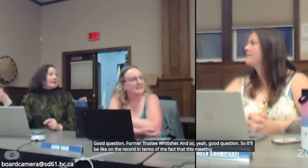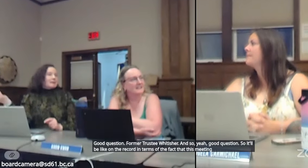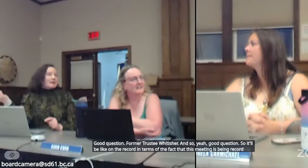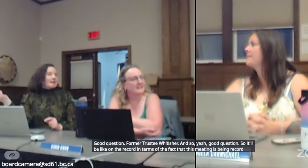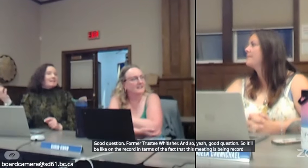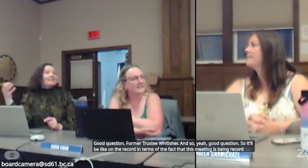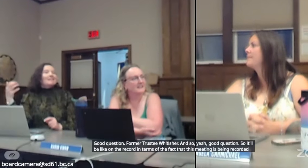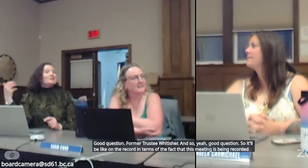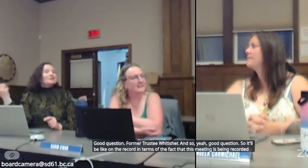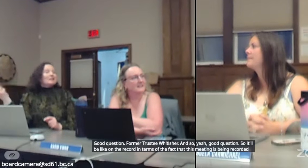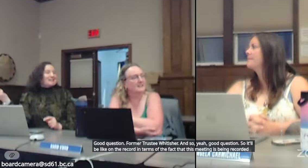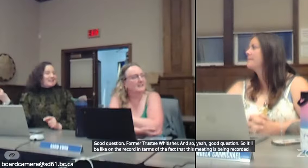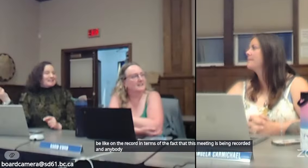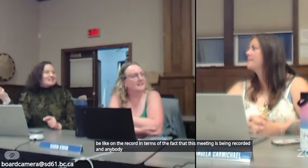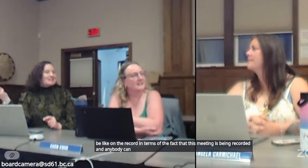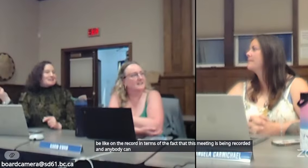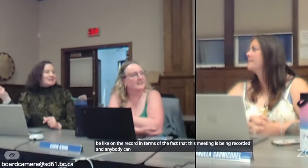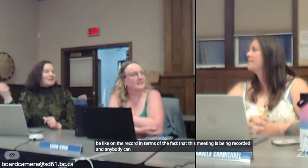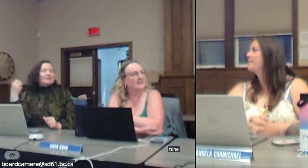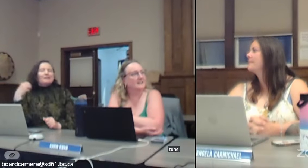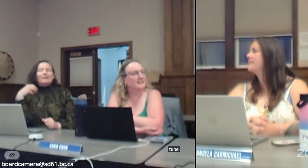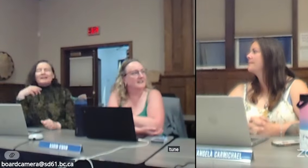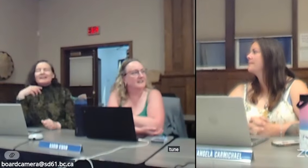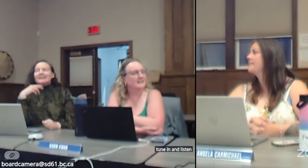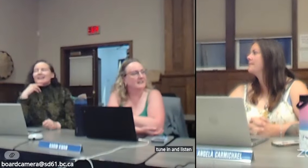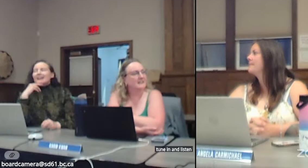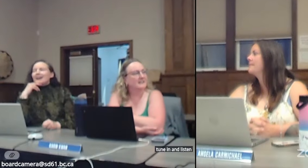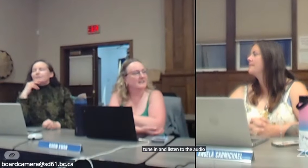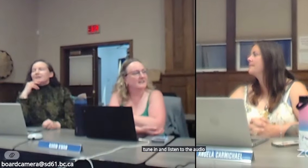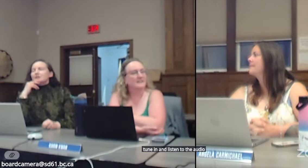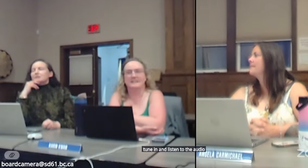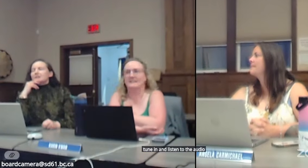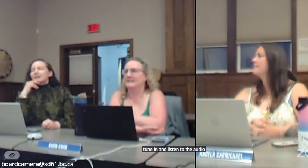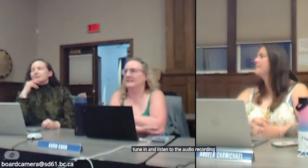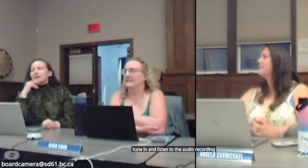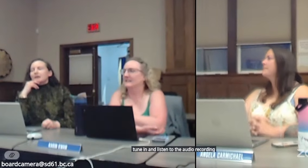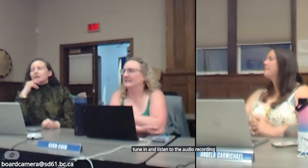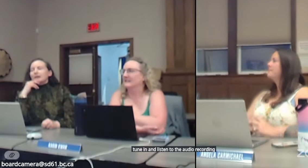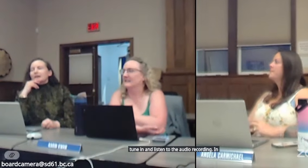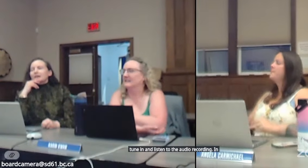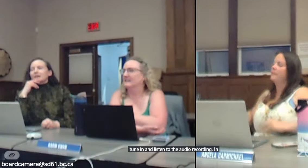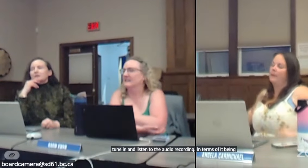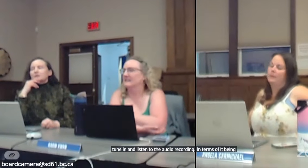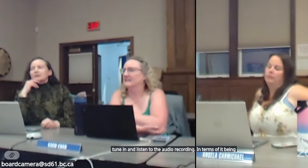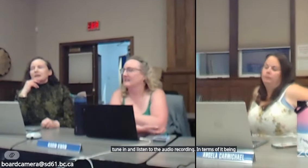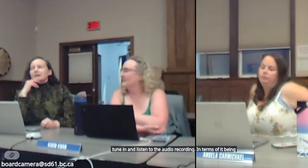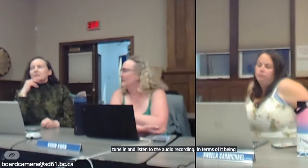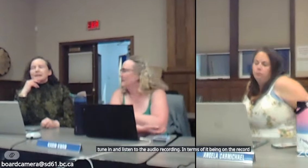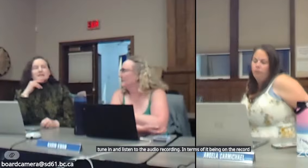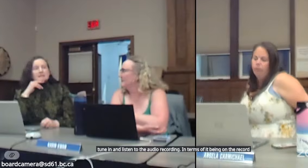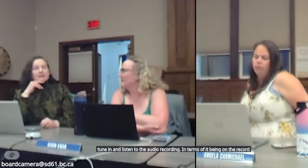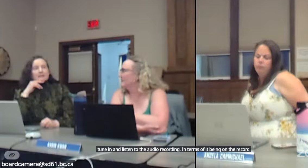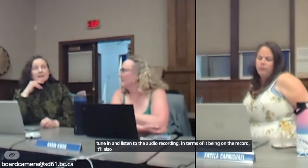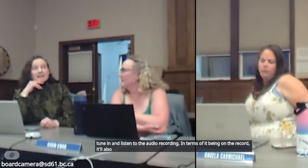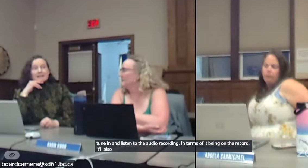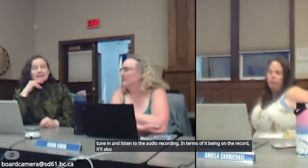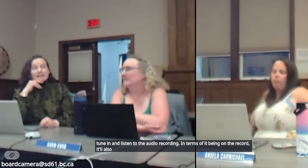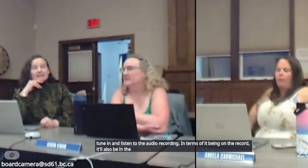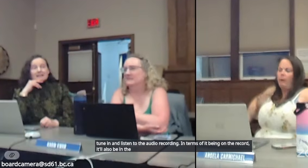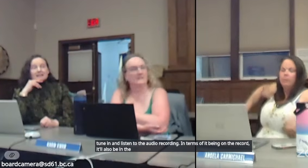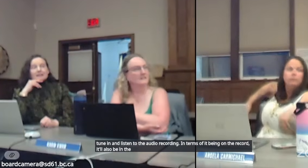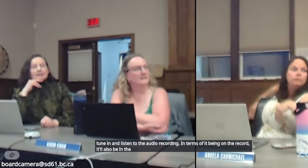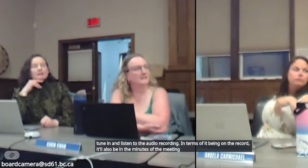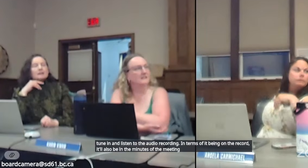and anybody can tune in and listen to the audio recording. In terms of it being on the record, it will also be in the minutes of the